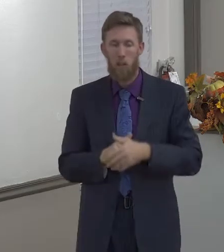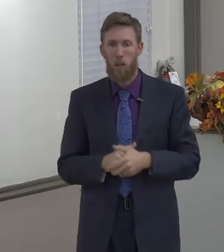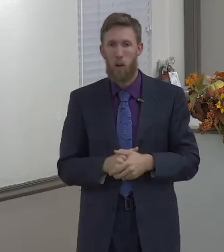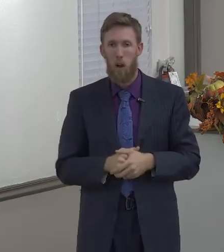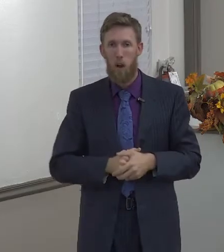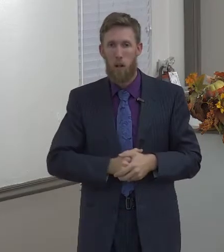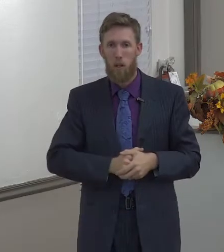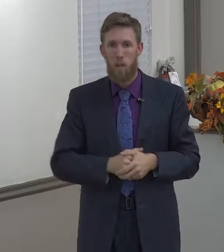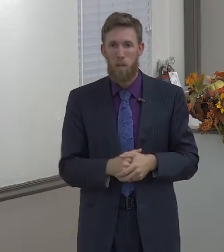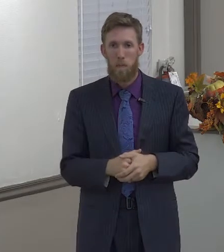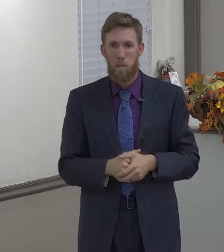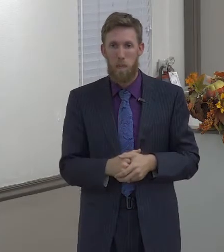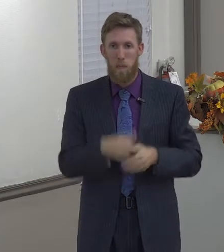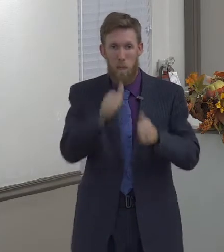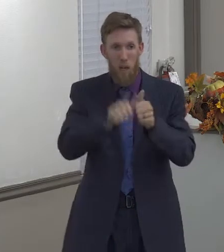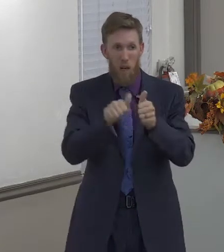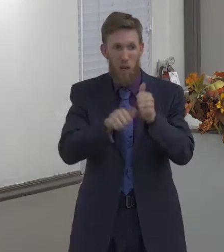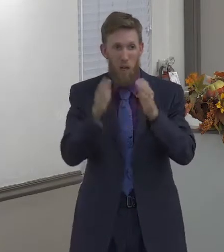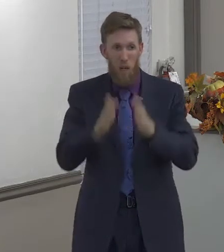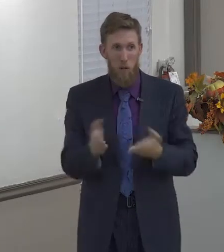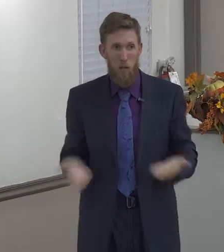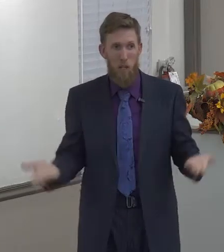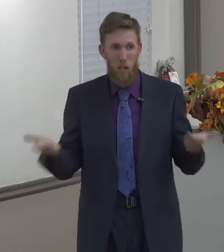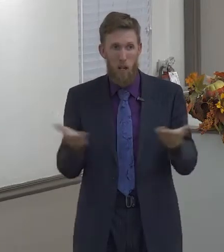want to give up?